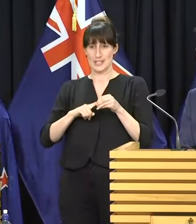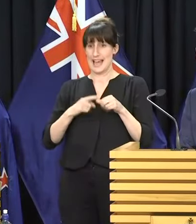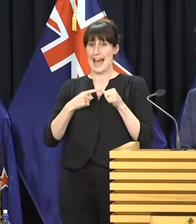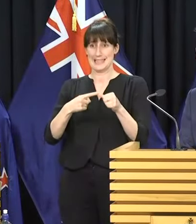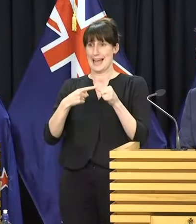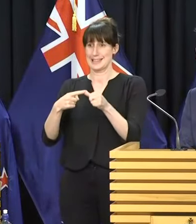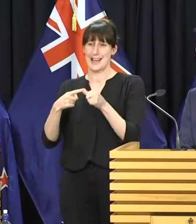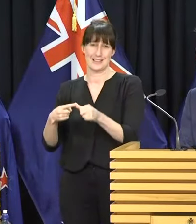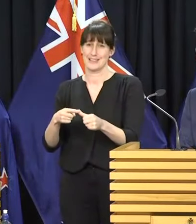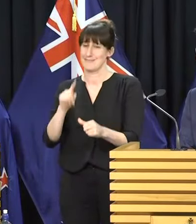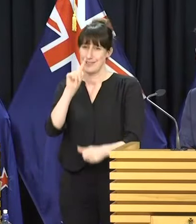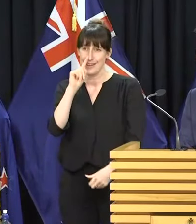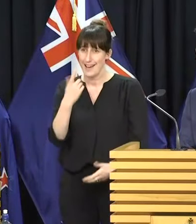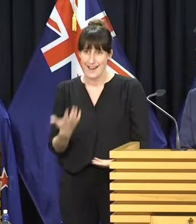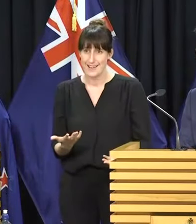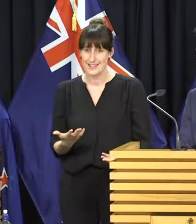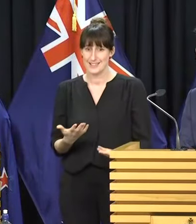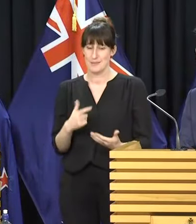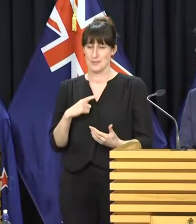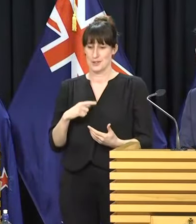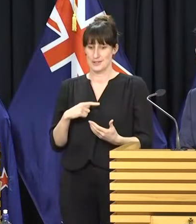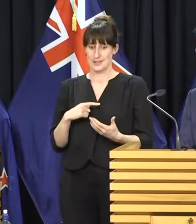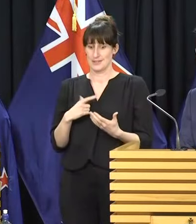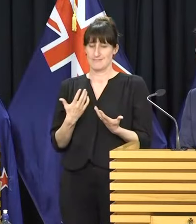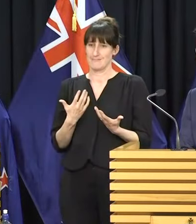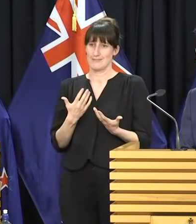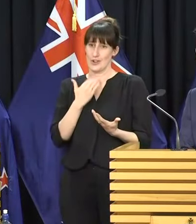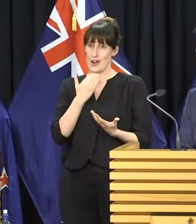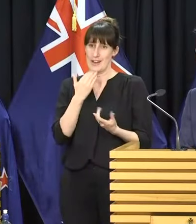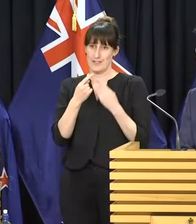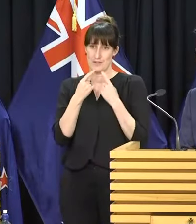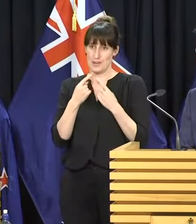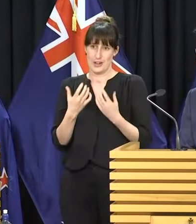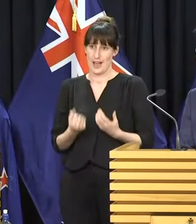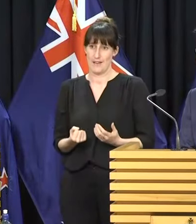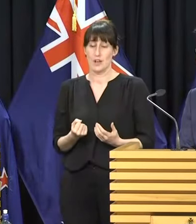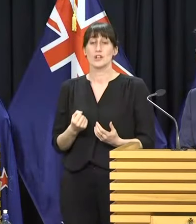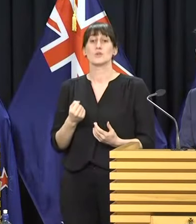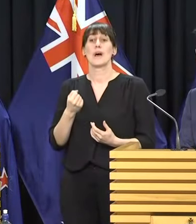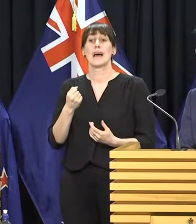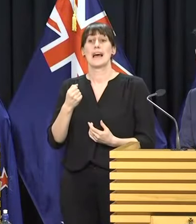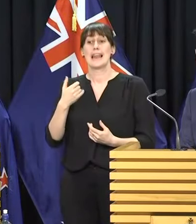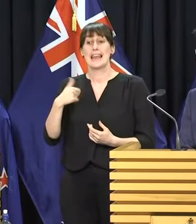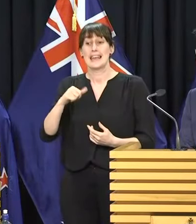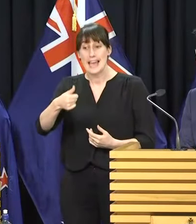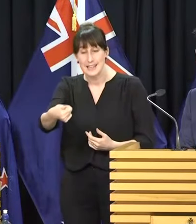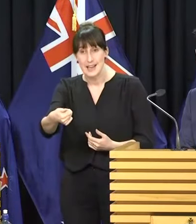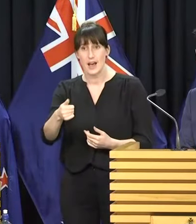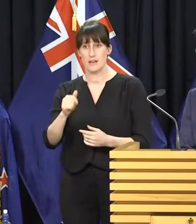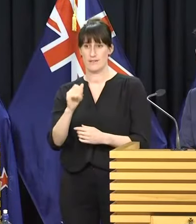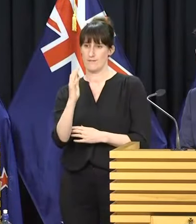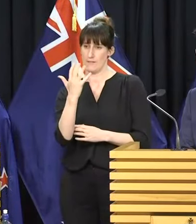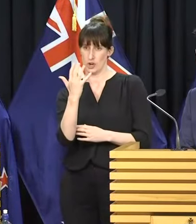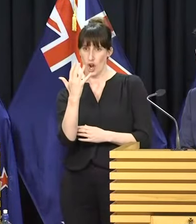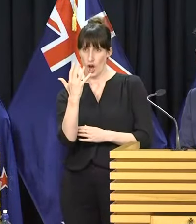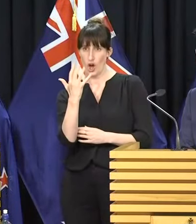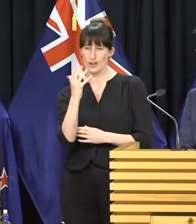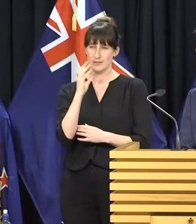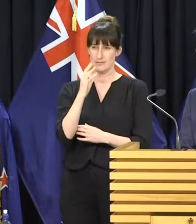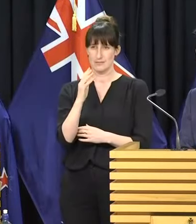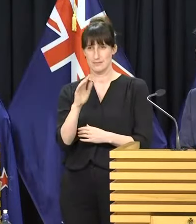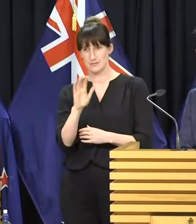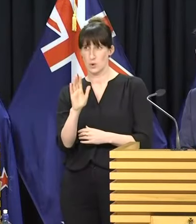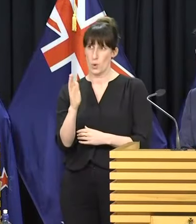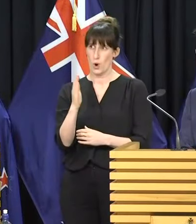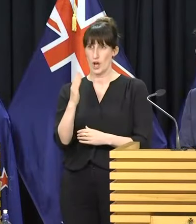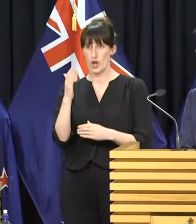relating to this particular case and to alert levels. So we will deal with those at the next update, which will be later this afternoon